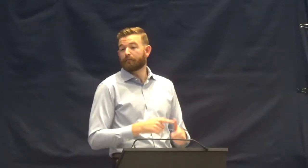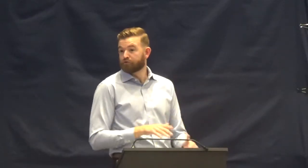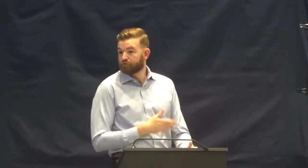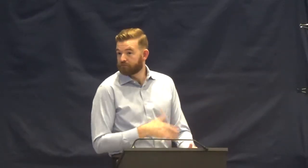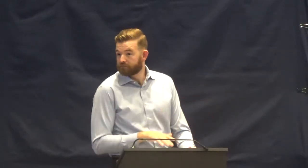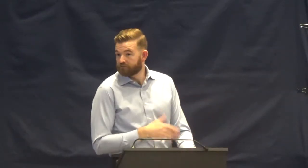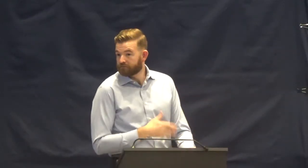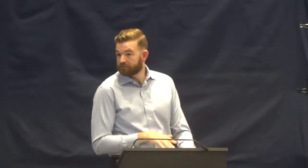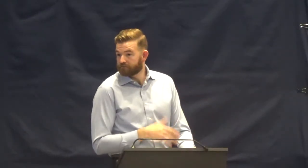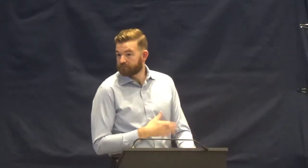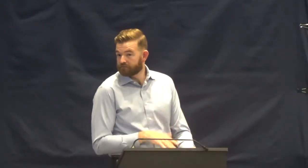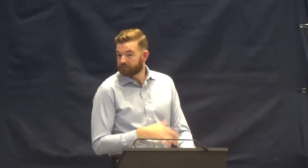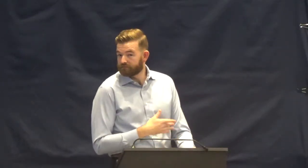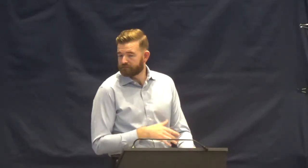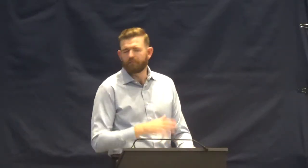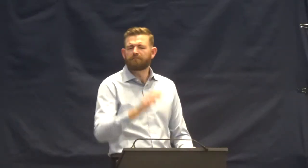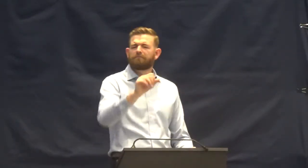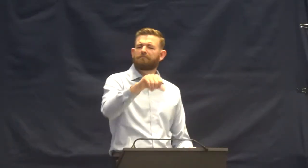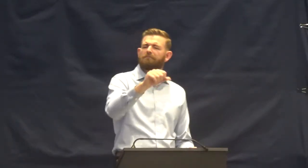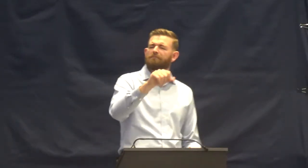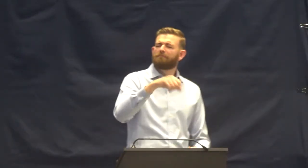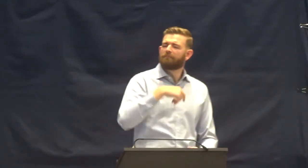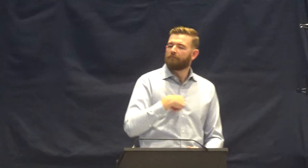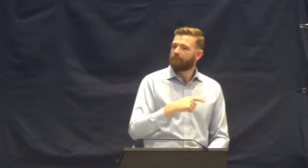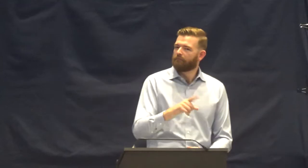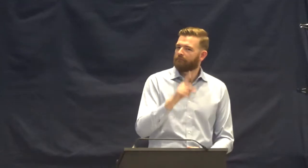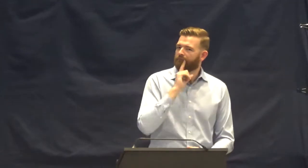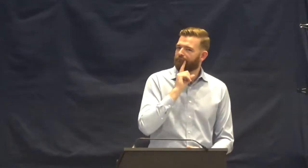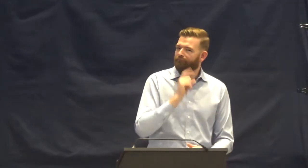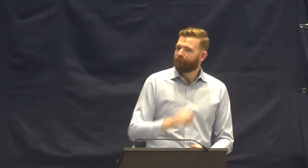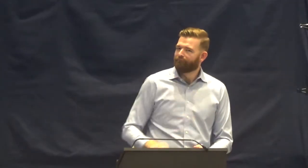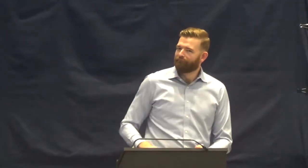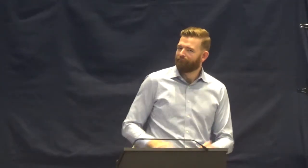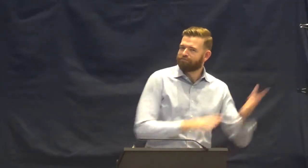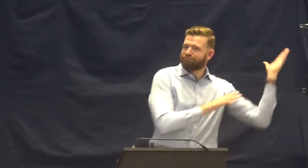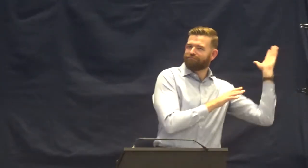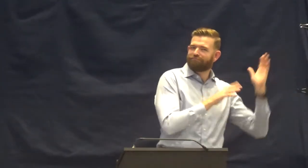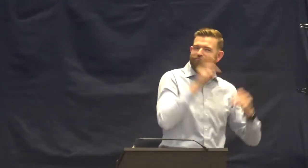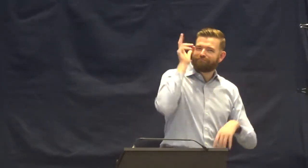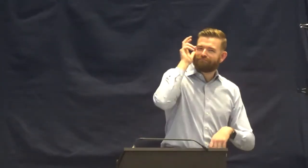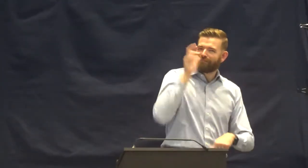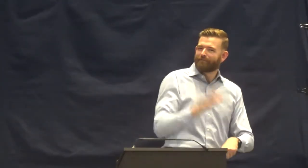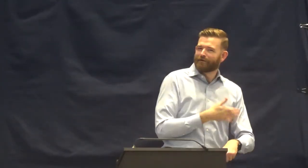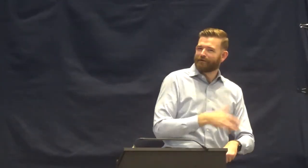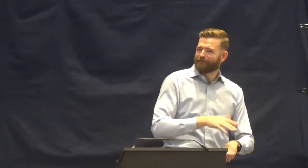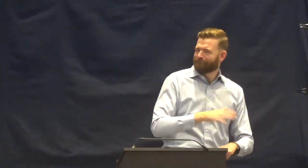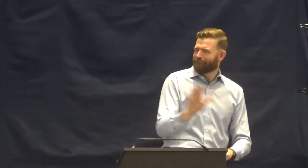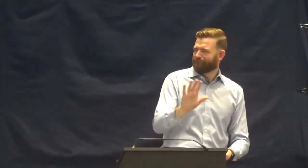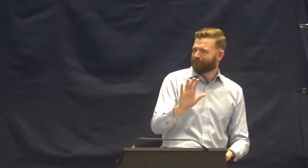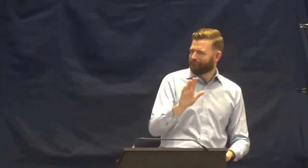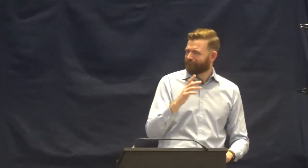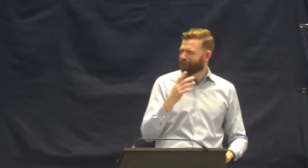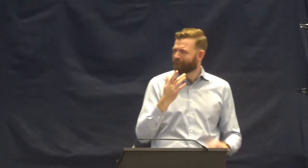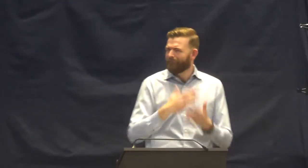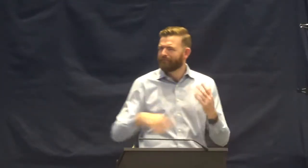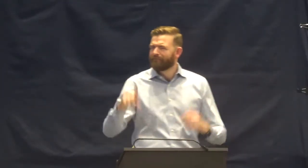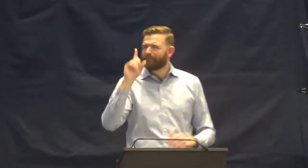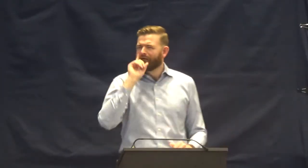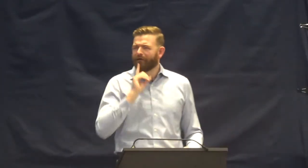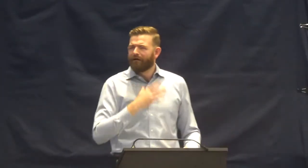imitate hearing churches. Let me give you examples. Music. Now, I'm not saying get rid of music,